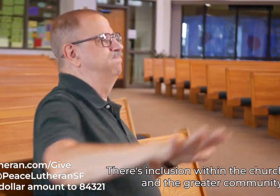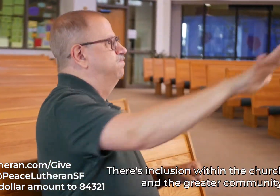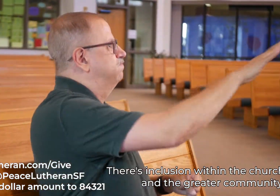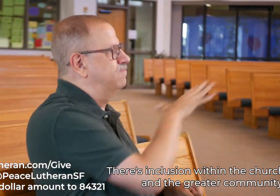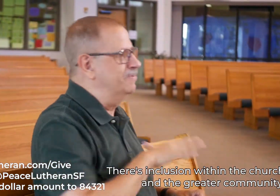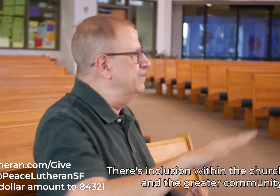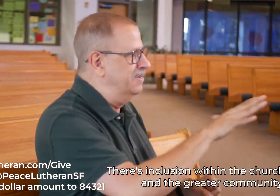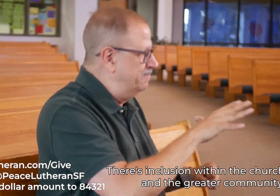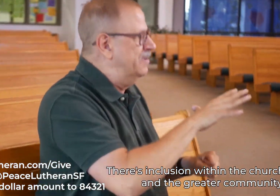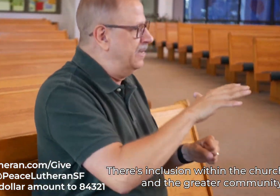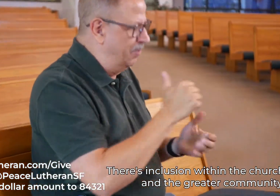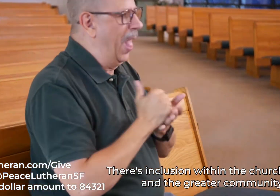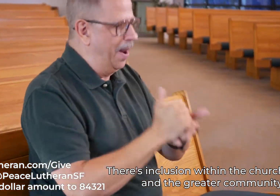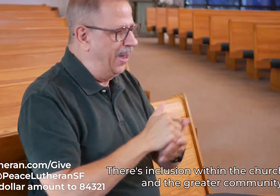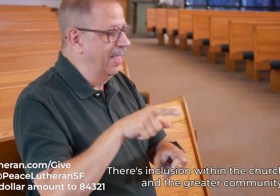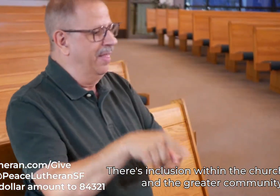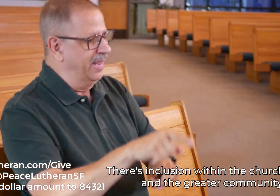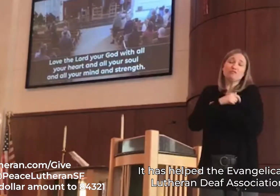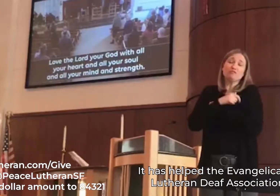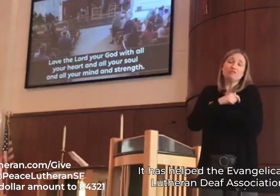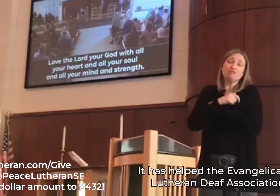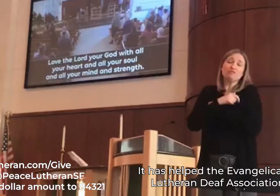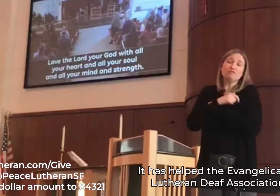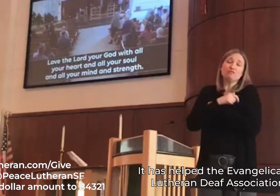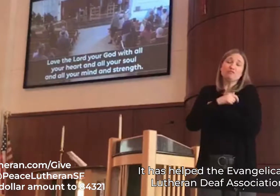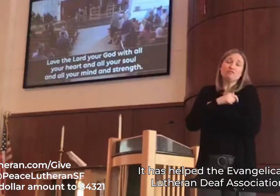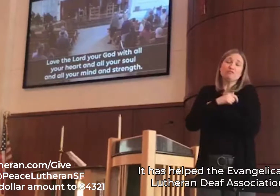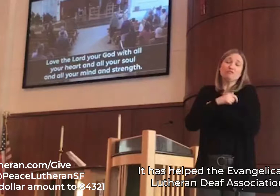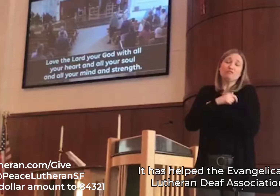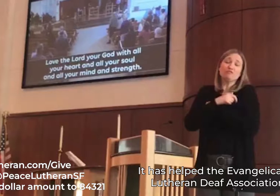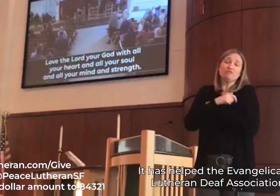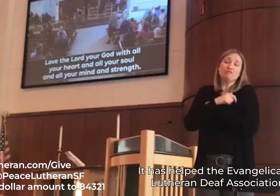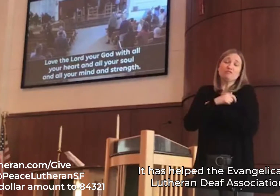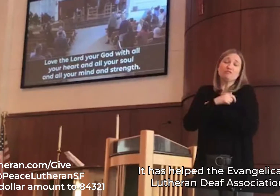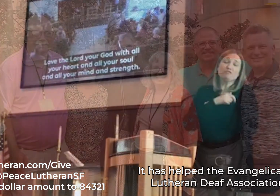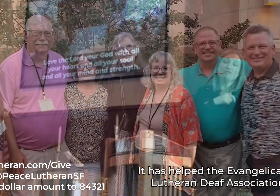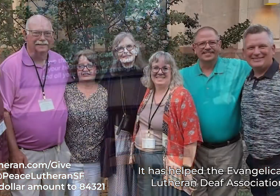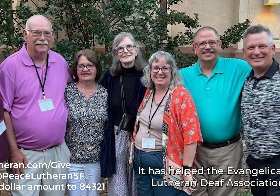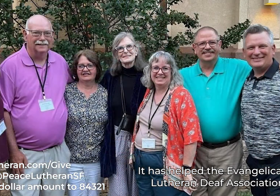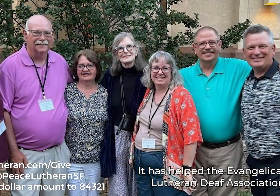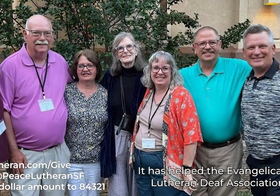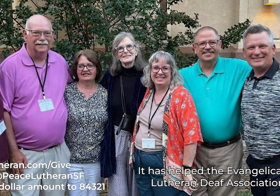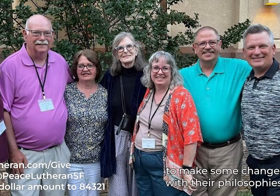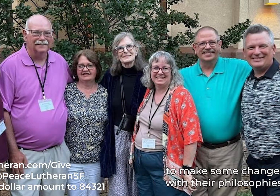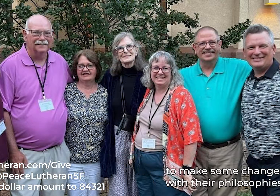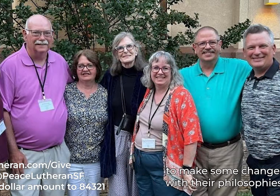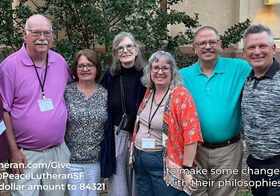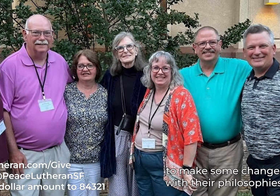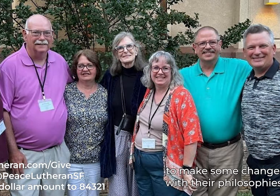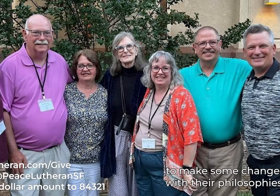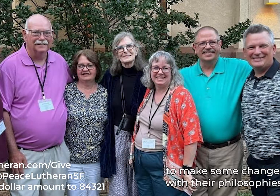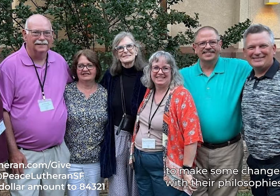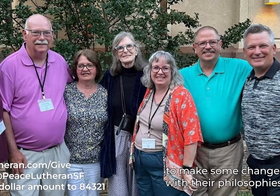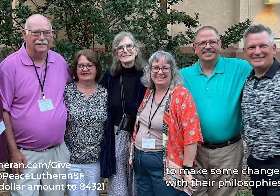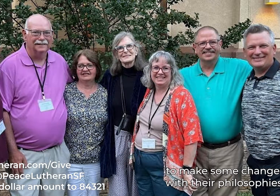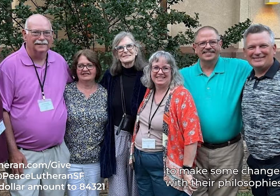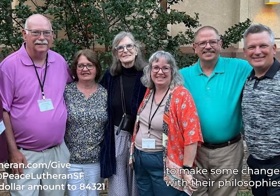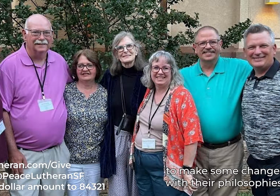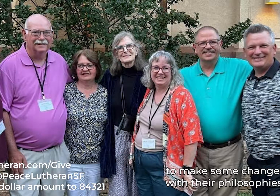the church and the greater community. It has helped Evangelical Lutheran Deaf Association to make some changes with